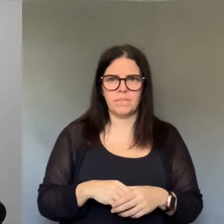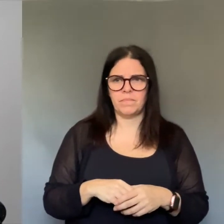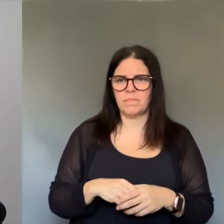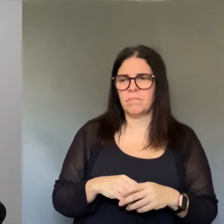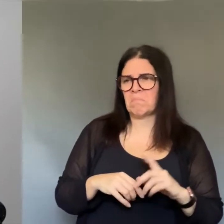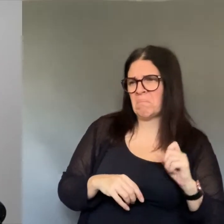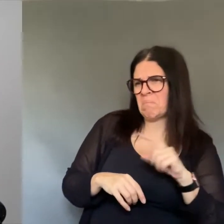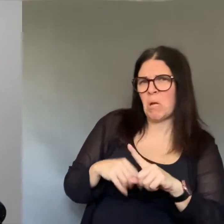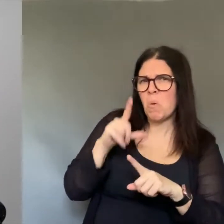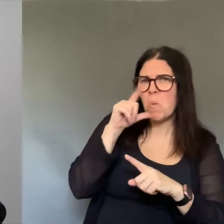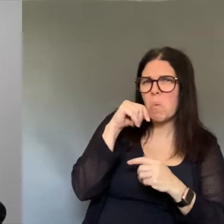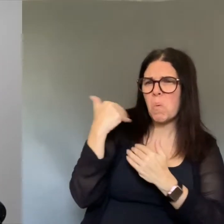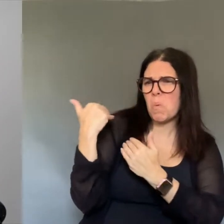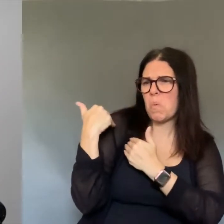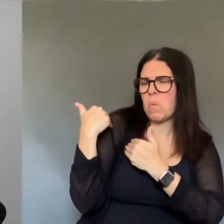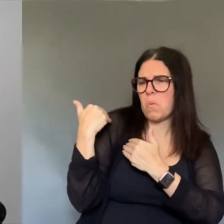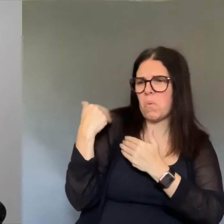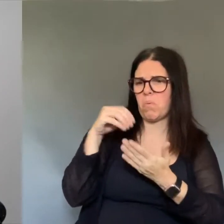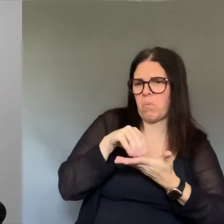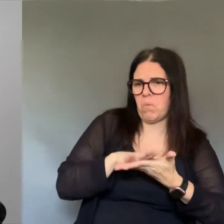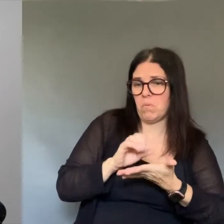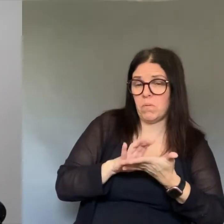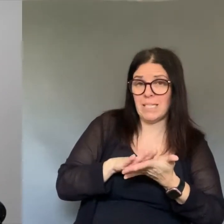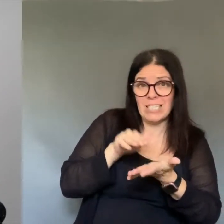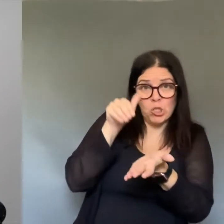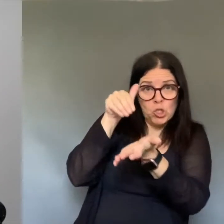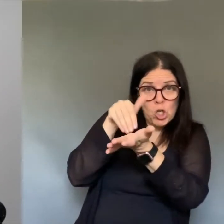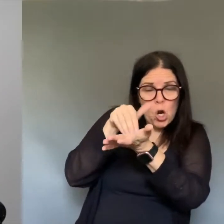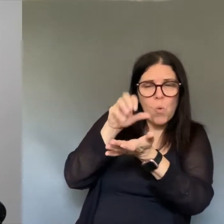and ensuring that they are getting the advice and follow-up that they need.